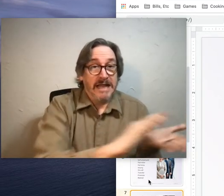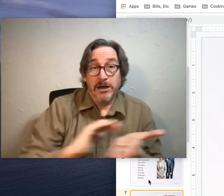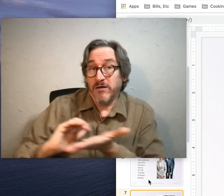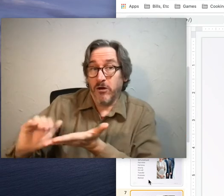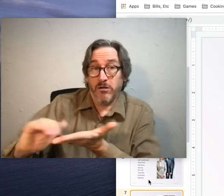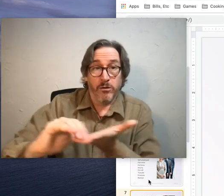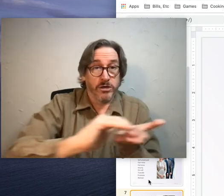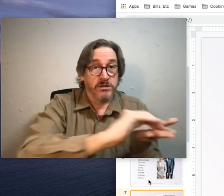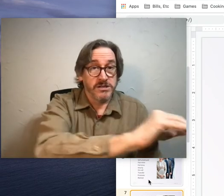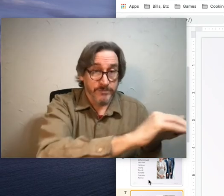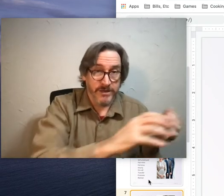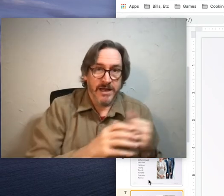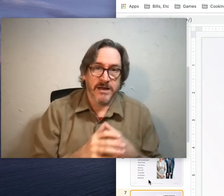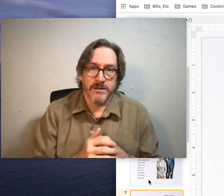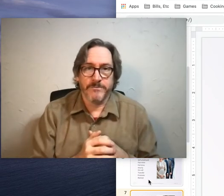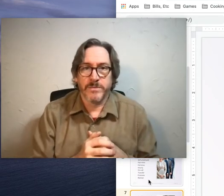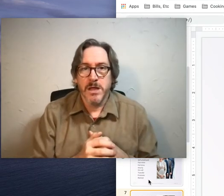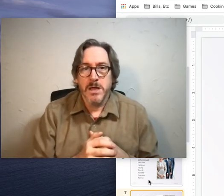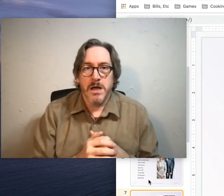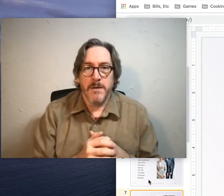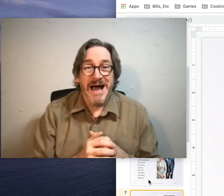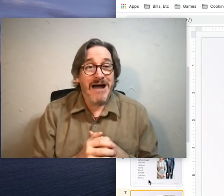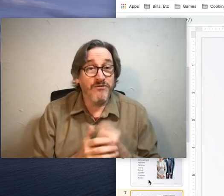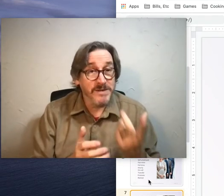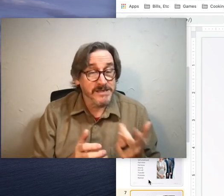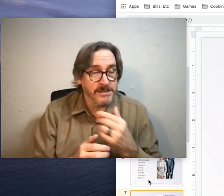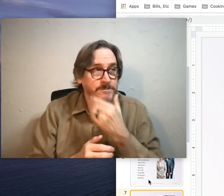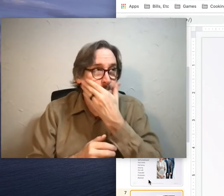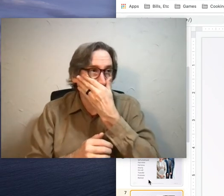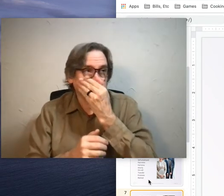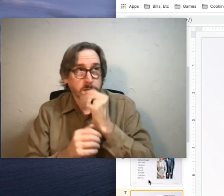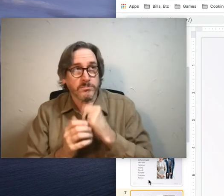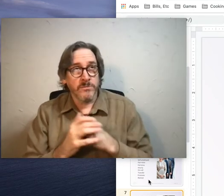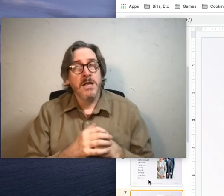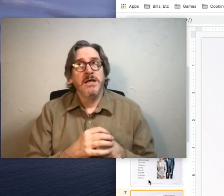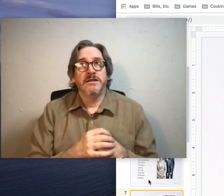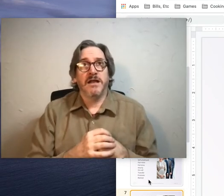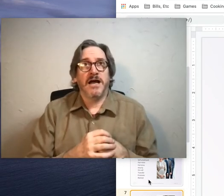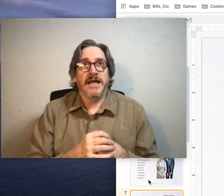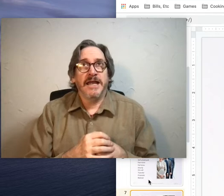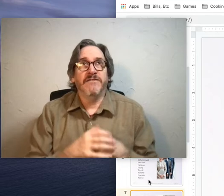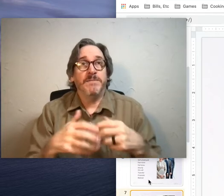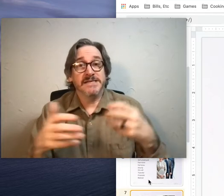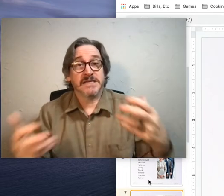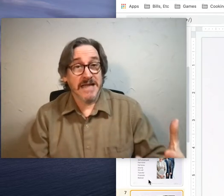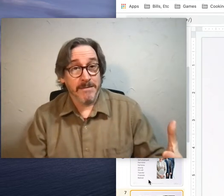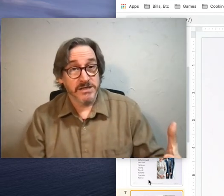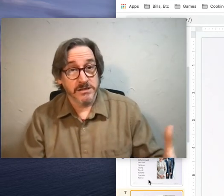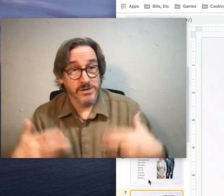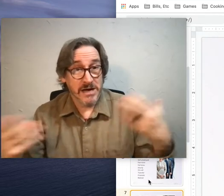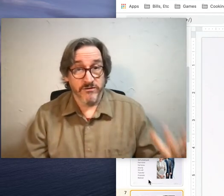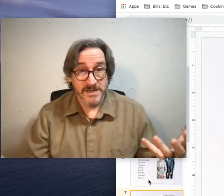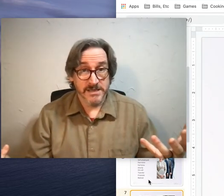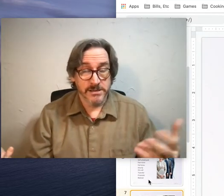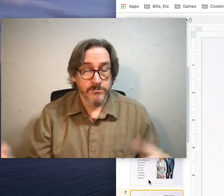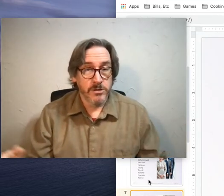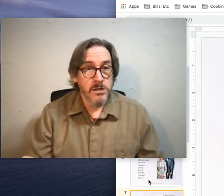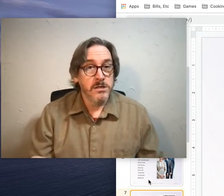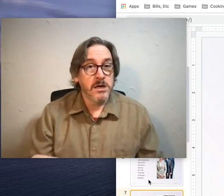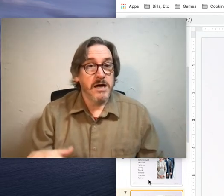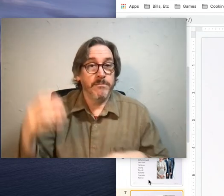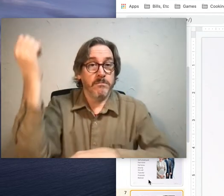Like laid off all the workers, right? That kind of thing. Out of business. If a business collapses, goes out of